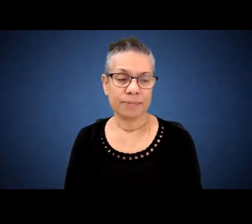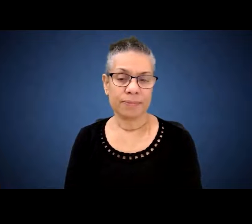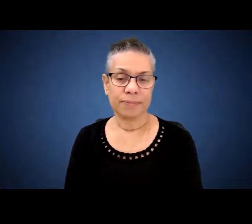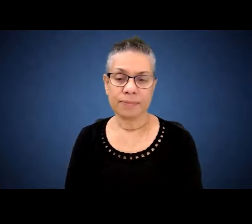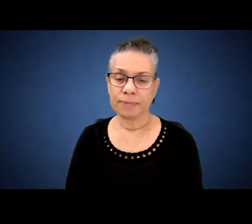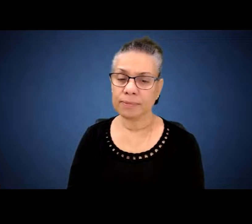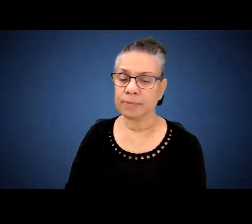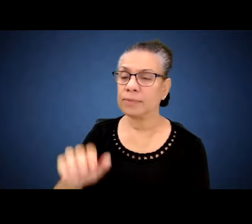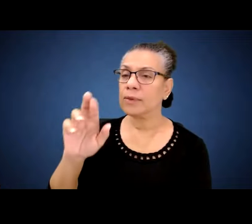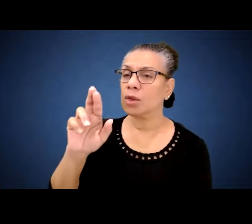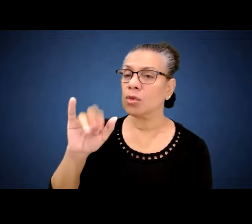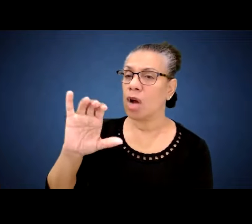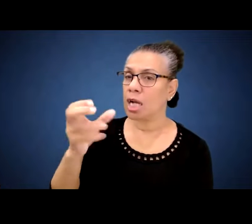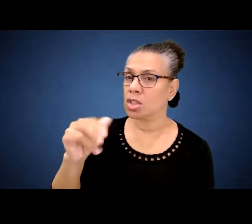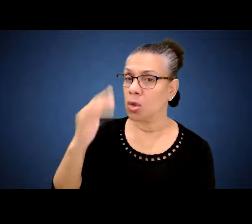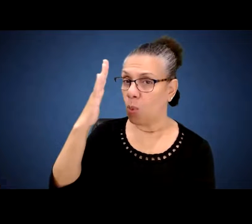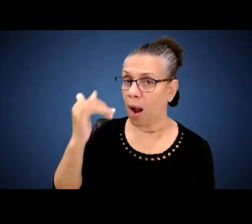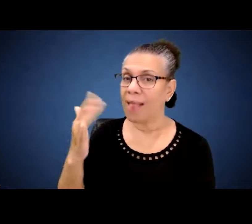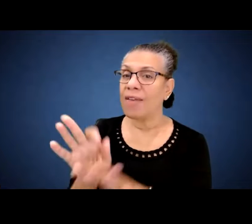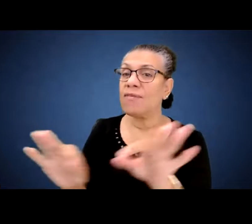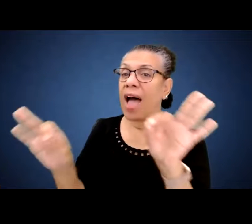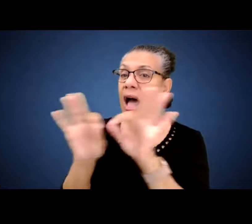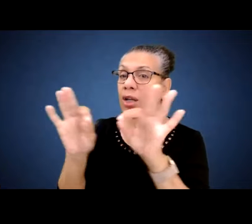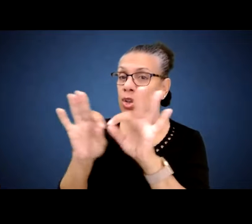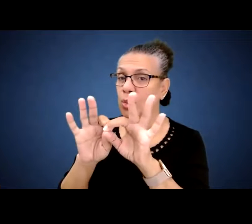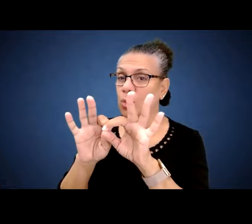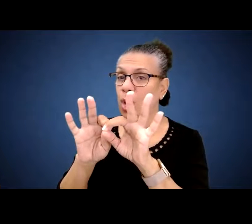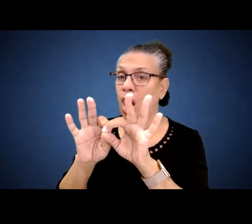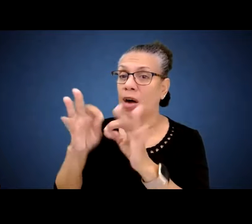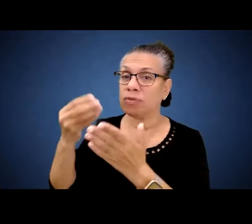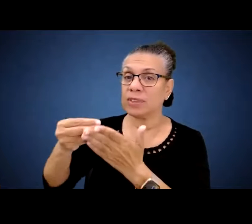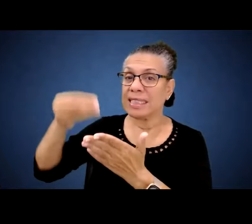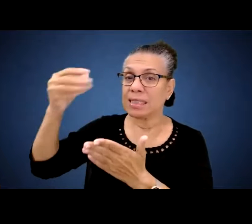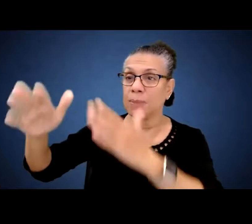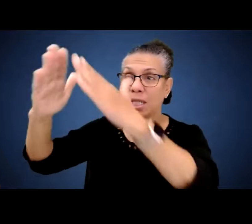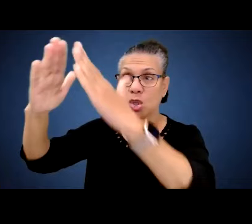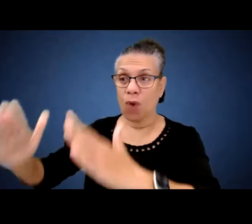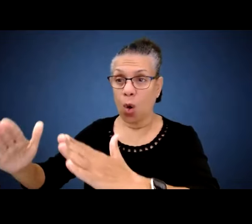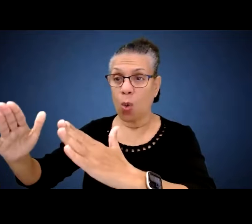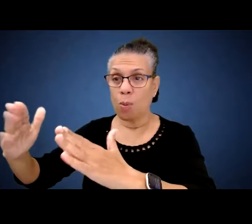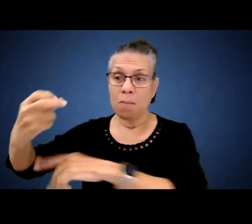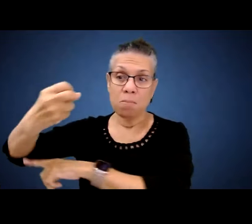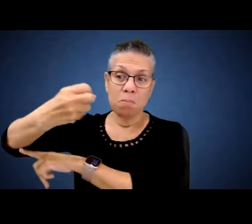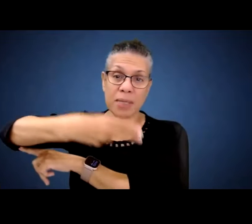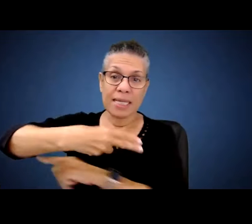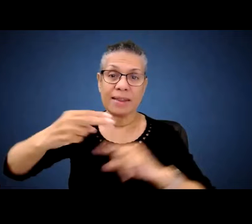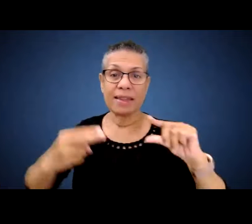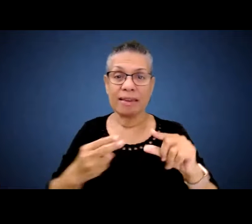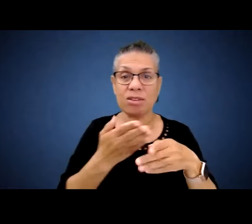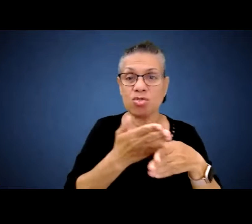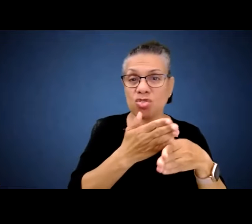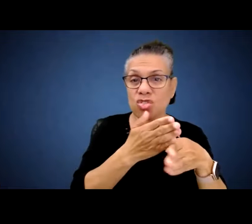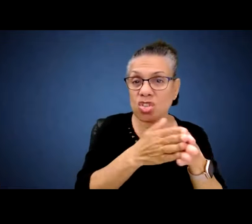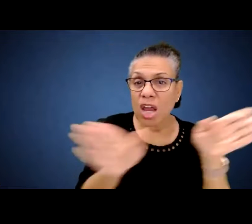Because the value of those other homes is outbalancing the income criteria. Is that what it is, Ari?